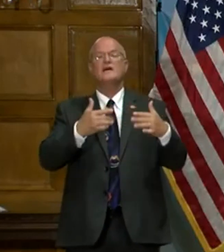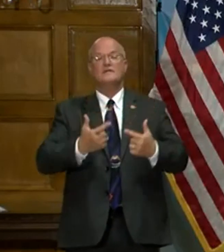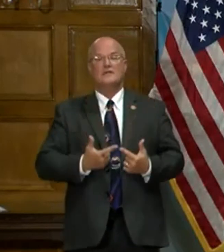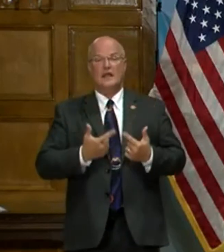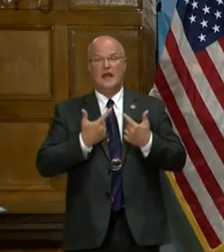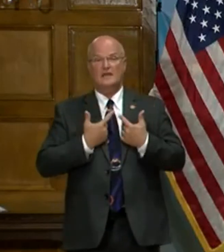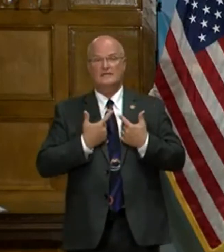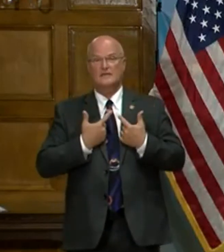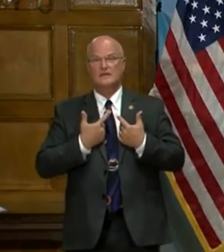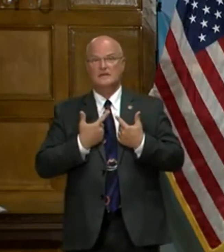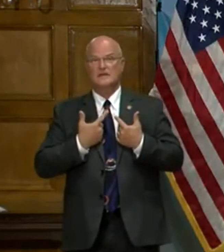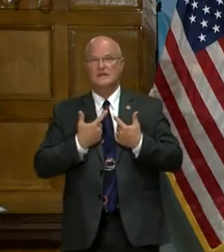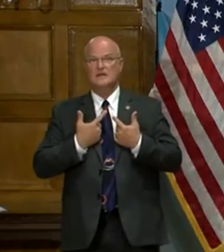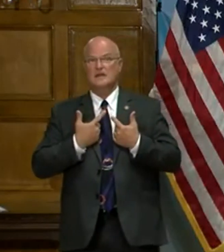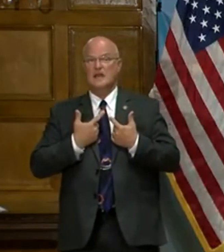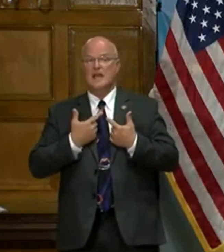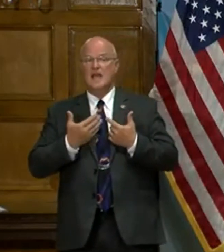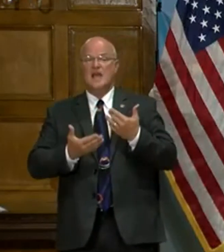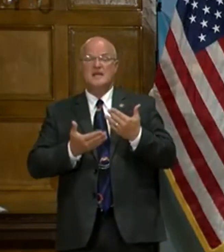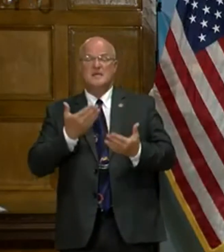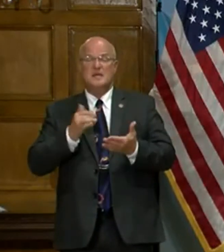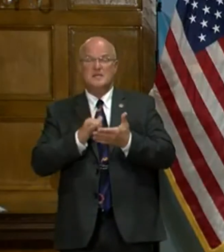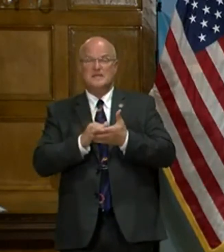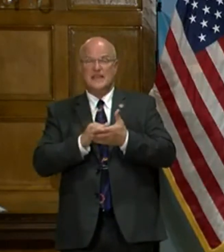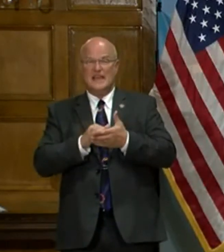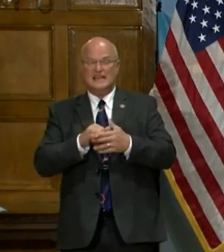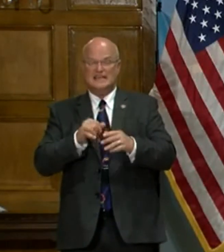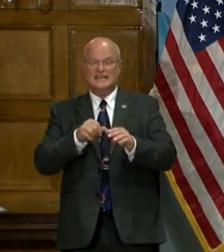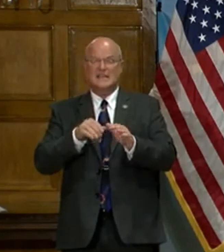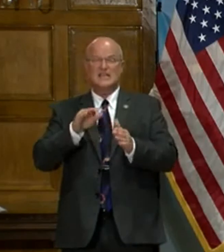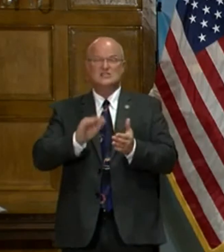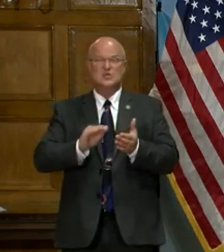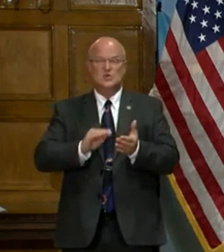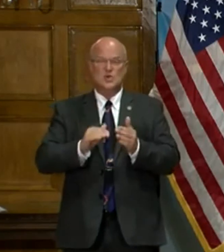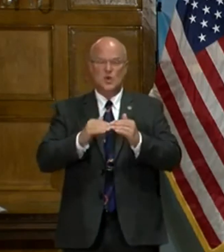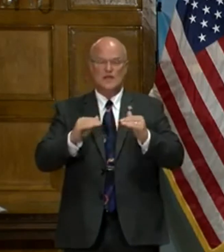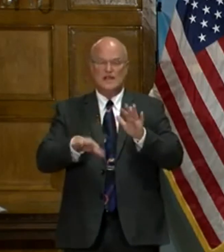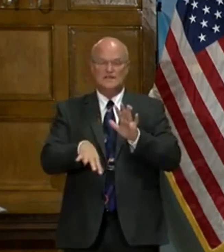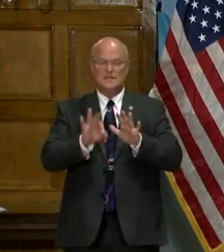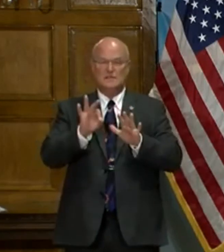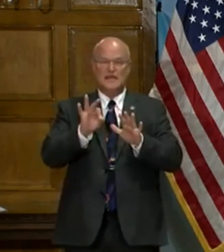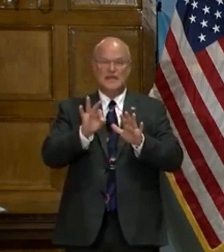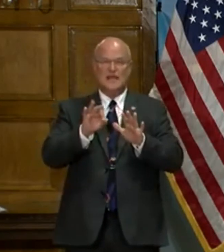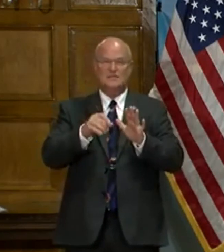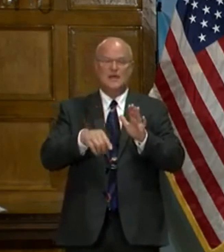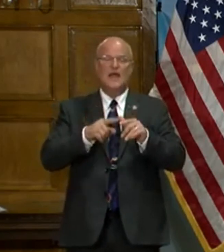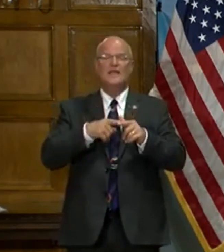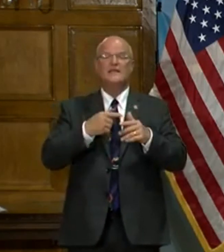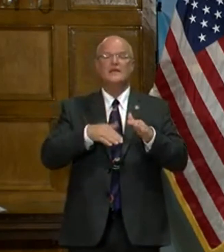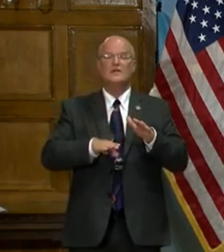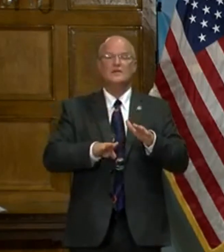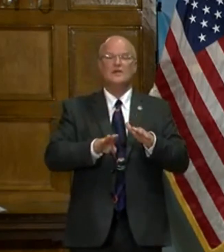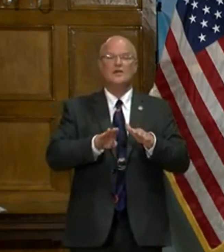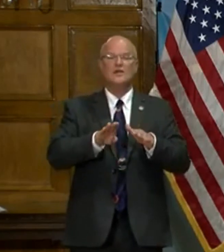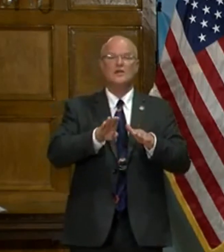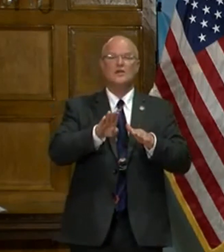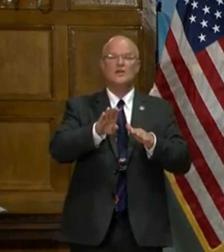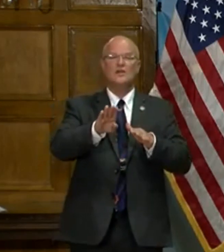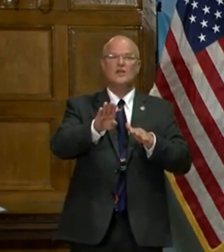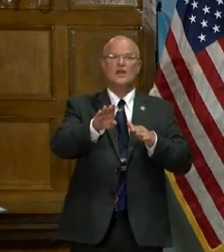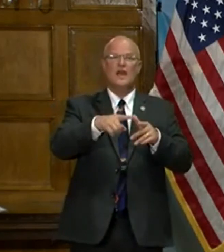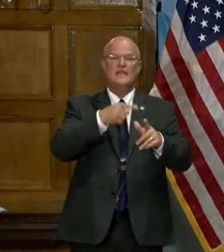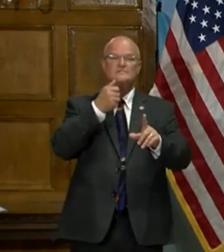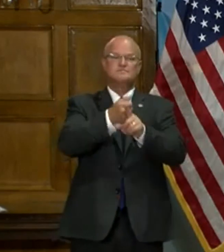their life. Well, it may be just that the virus is at too low a level to pick up. And then they go on, and then they're